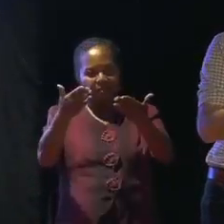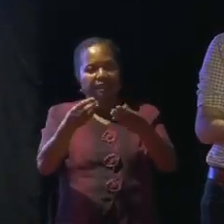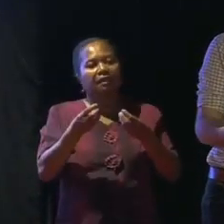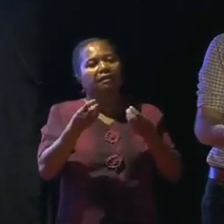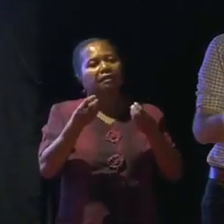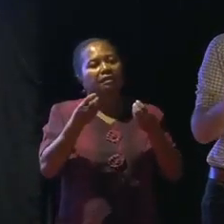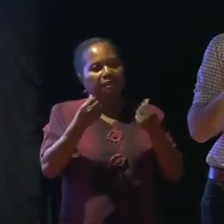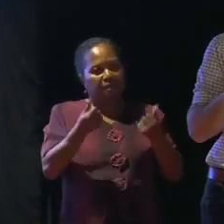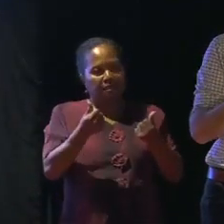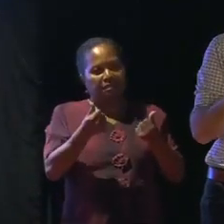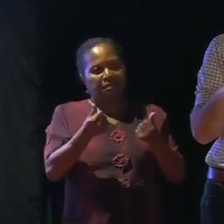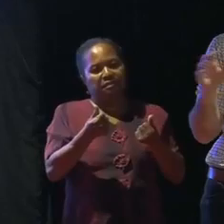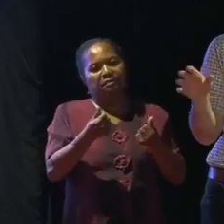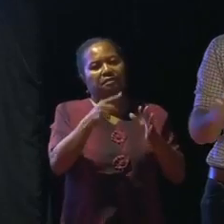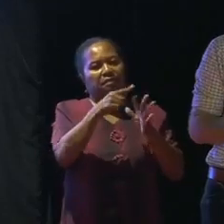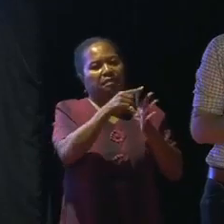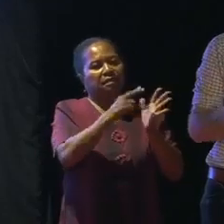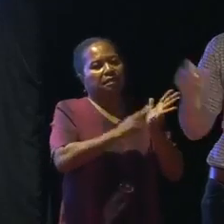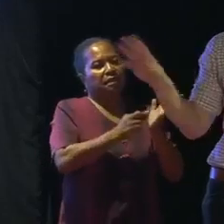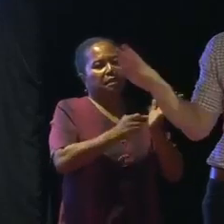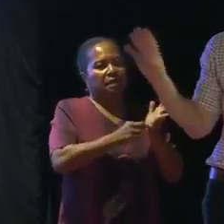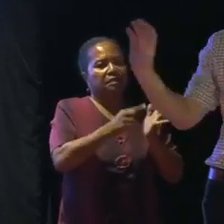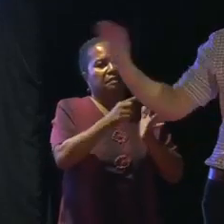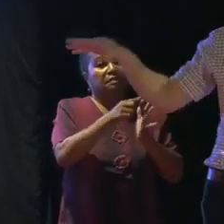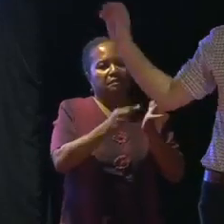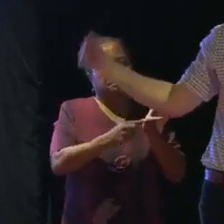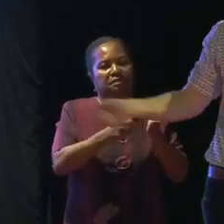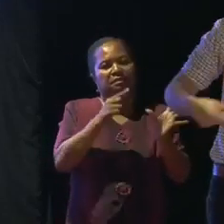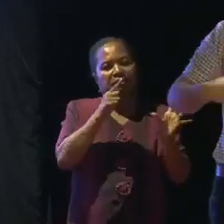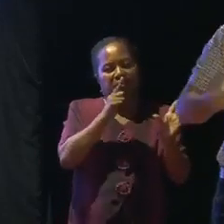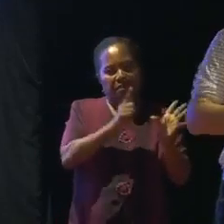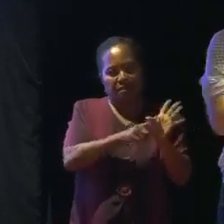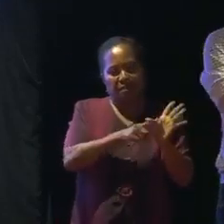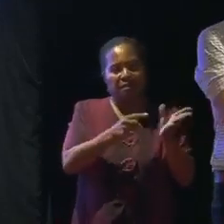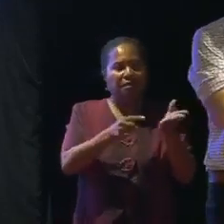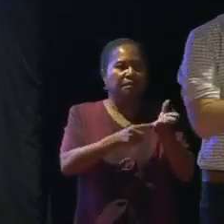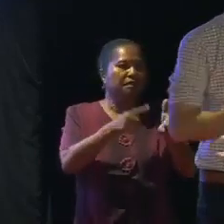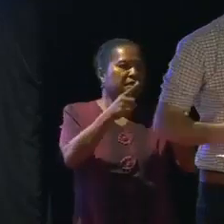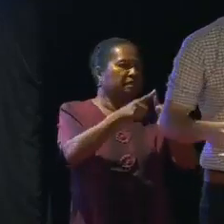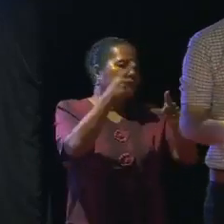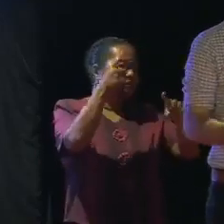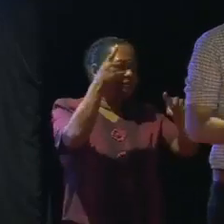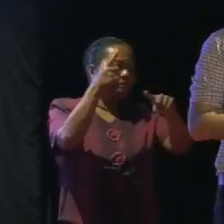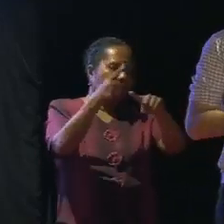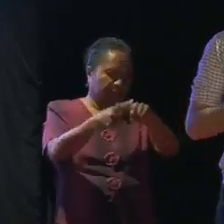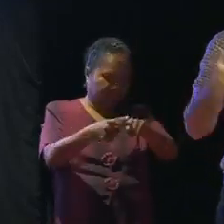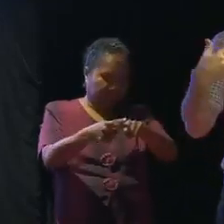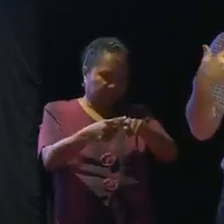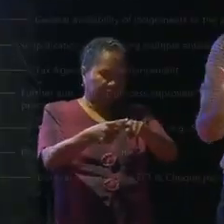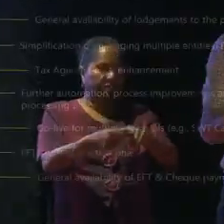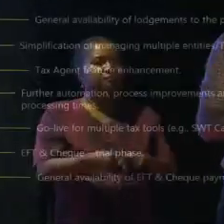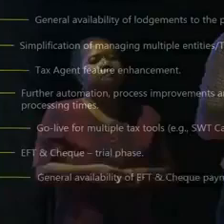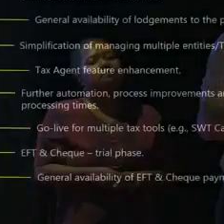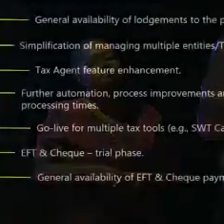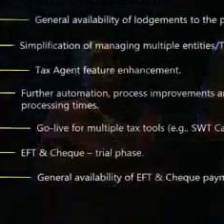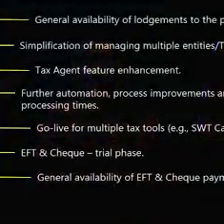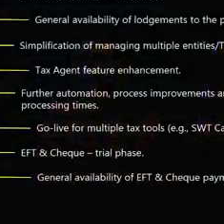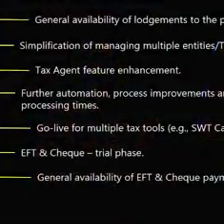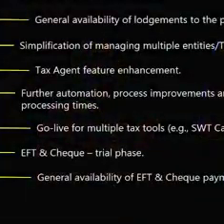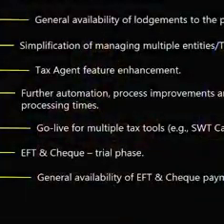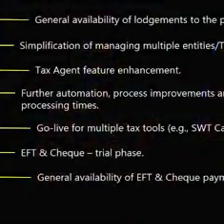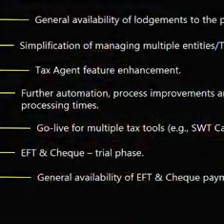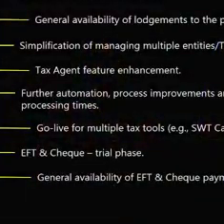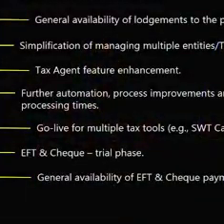manage multiple entities using one login. So that's coming soon. Tax agent features, again, not so relevant. Further